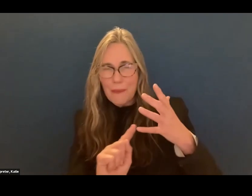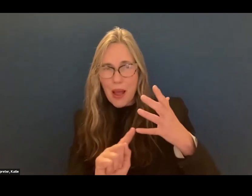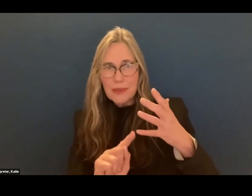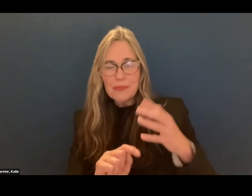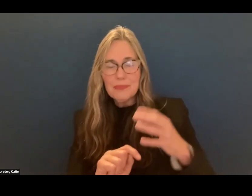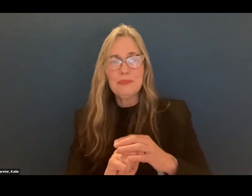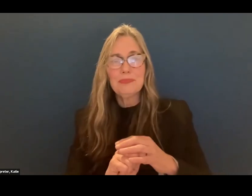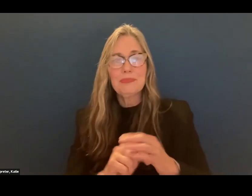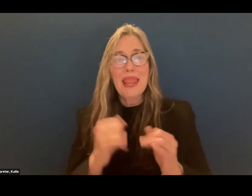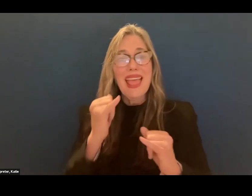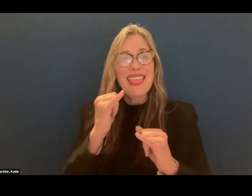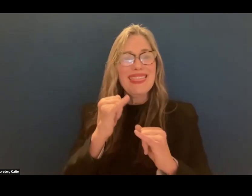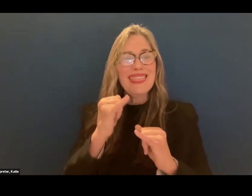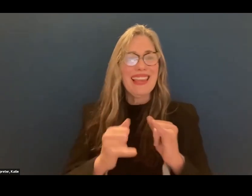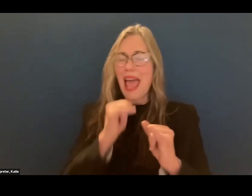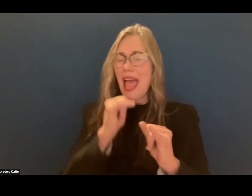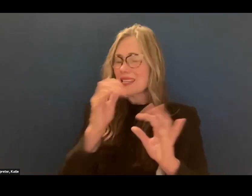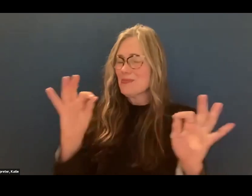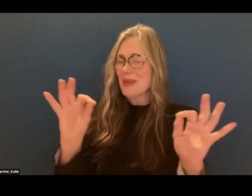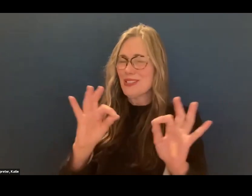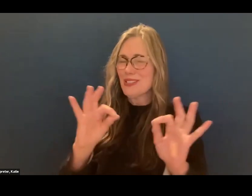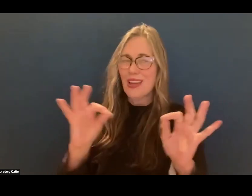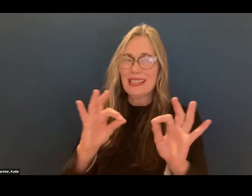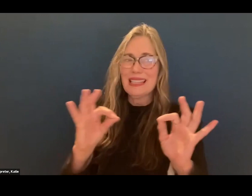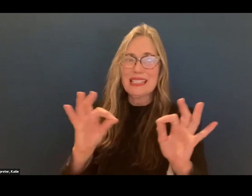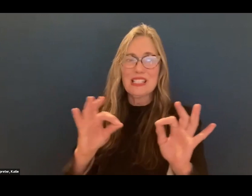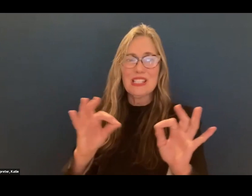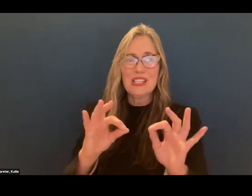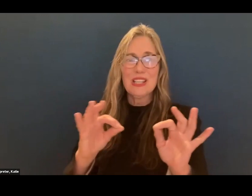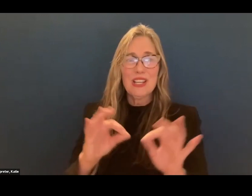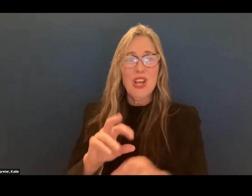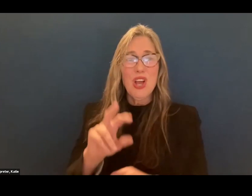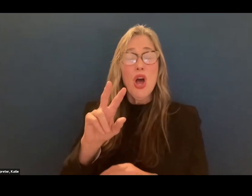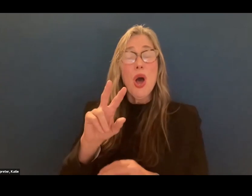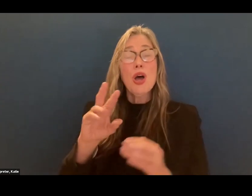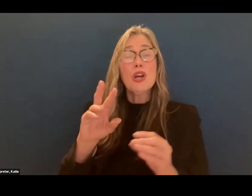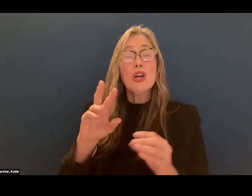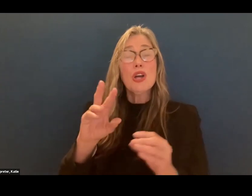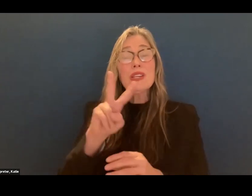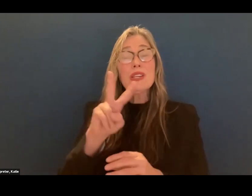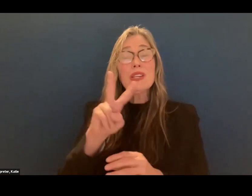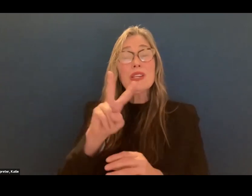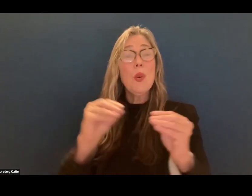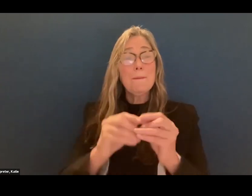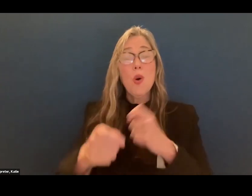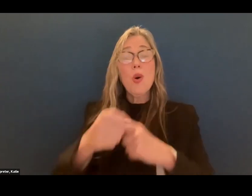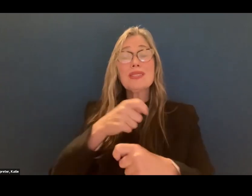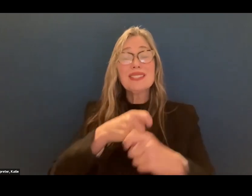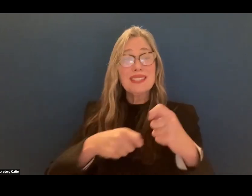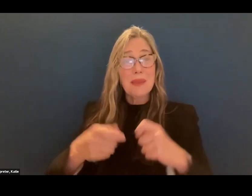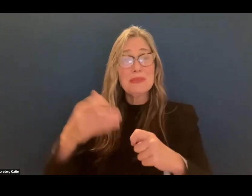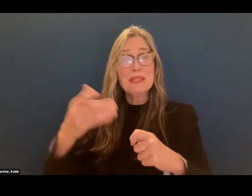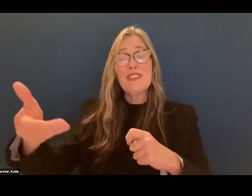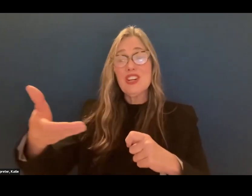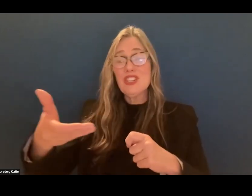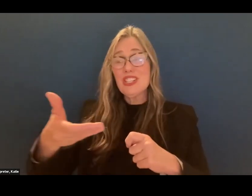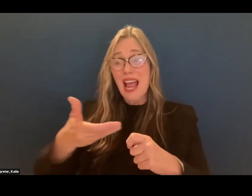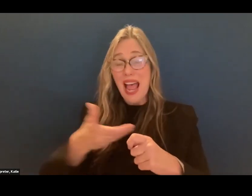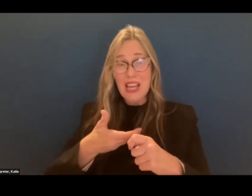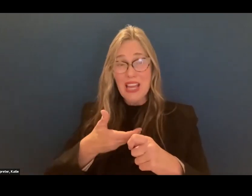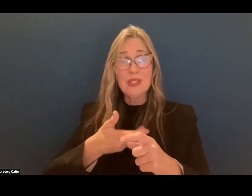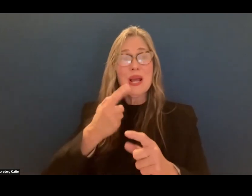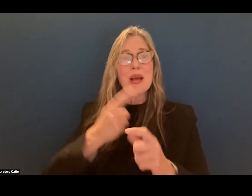and then, last but not least, additional 22 subs have been brought on and cleared.